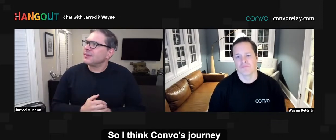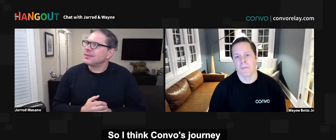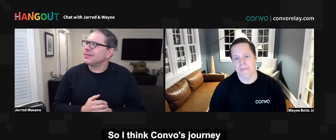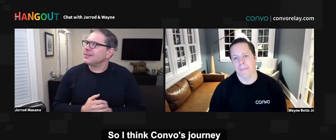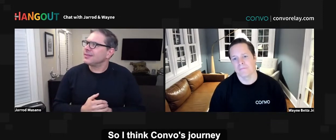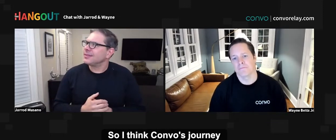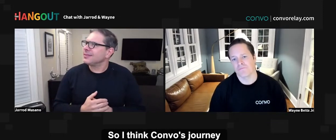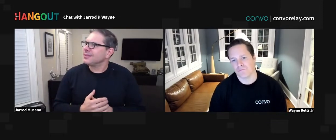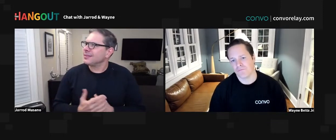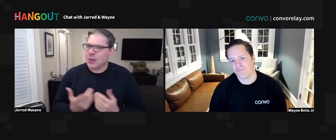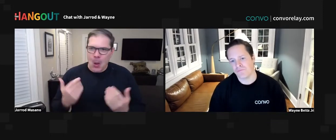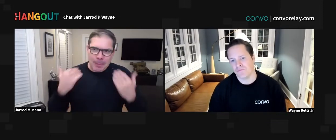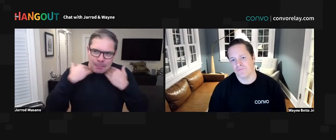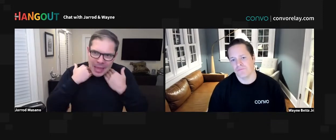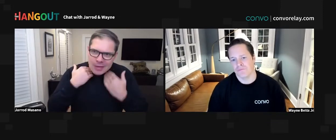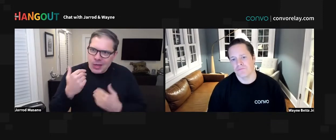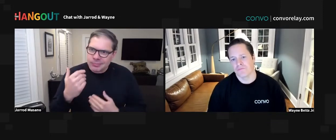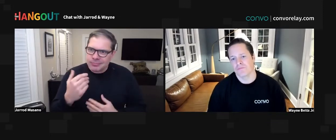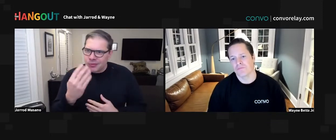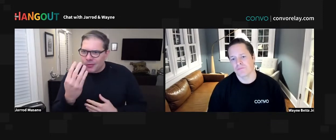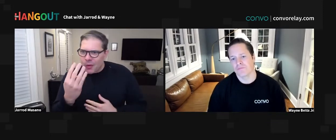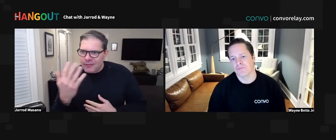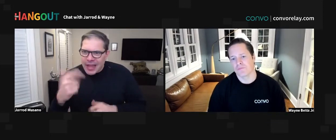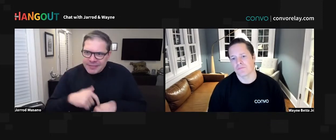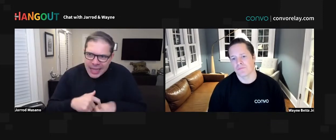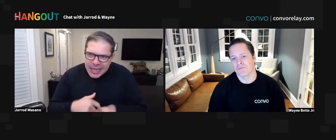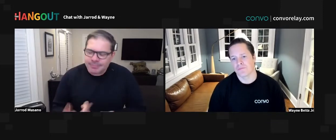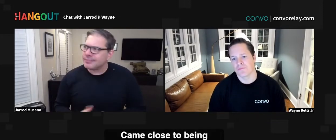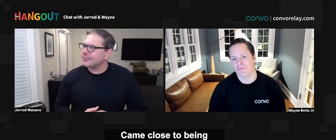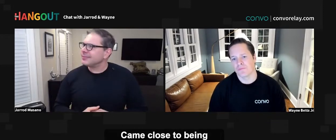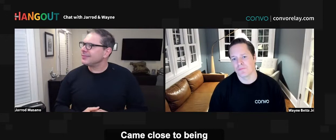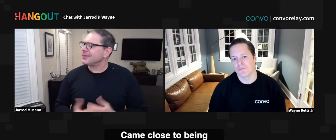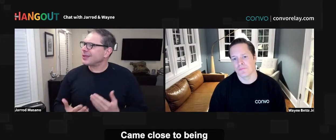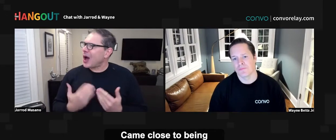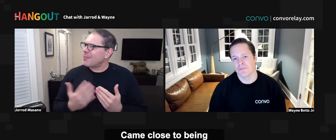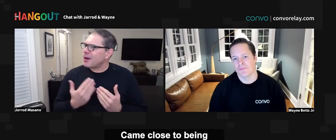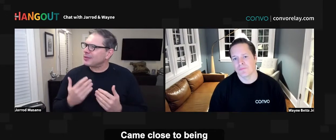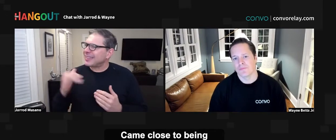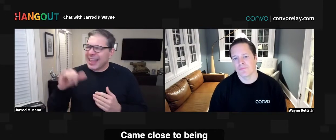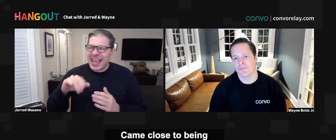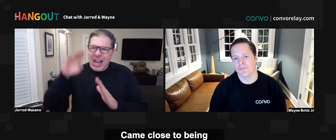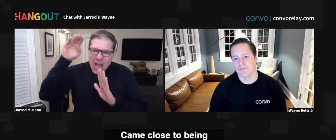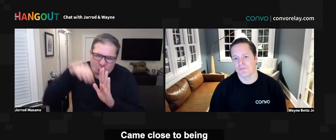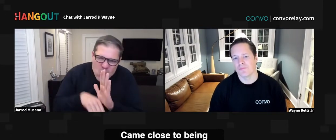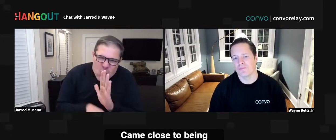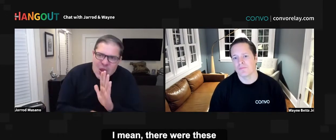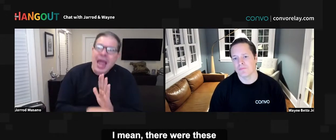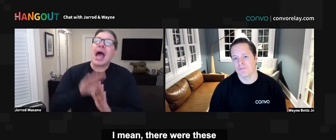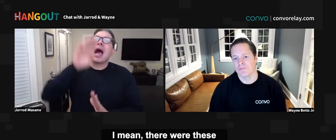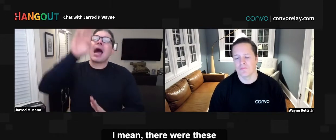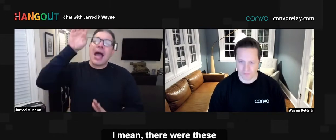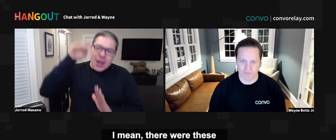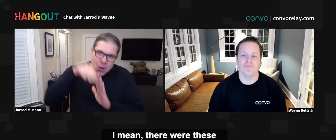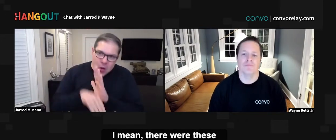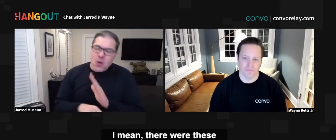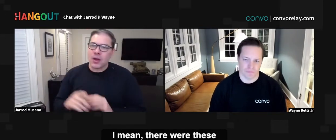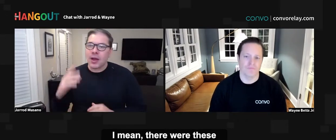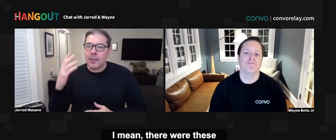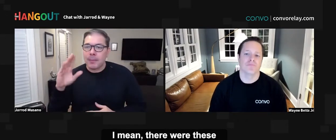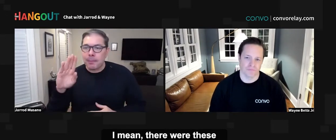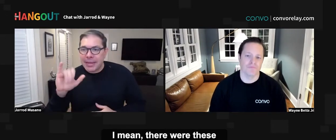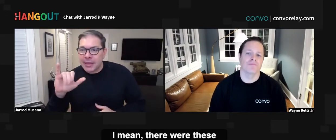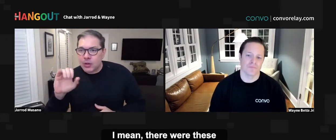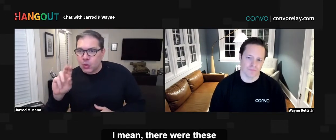been, incredible. Um, Came close to being bankrupt 4 or 5 times. There were